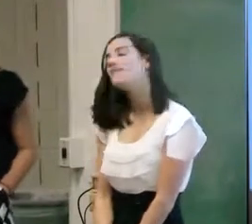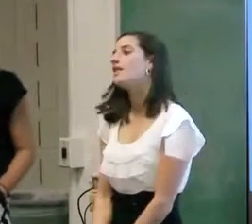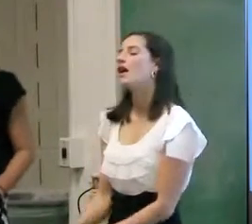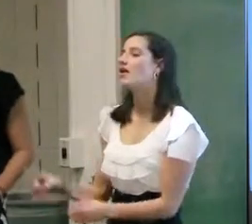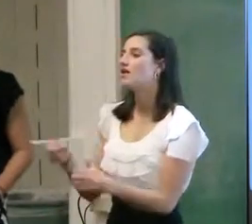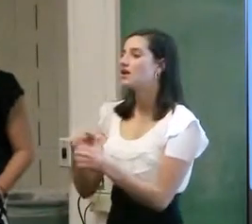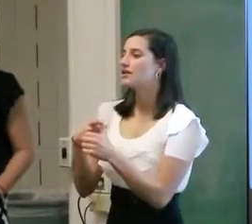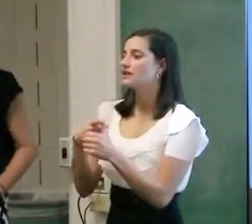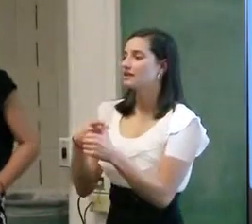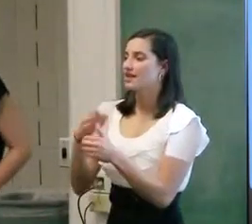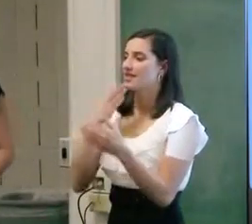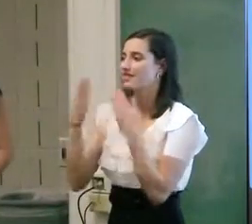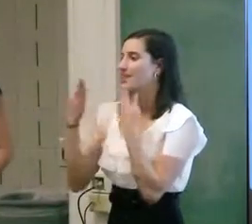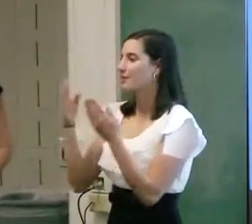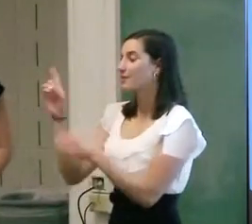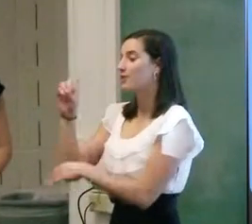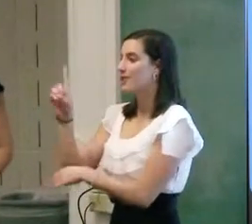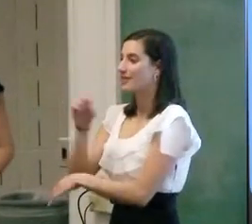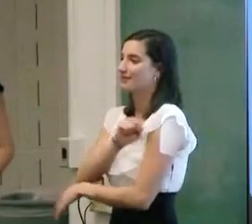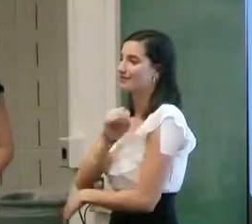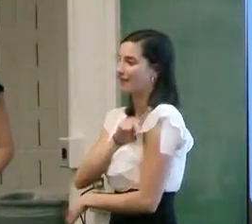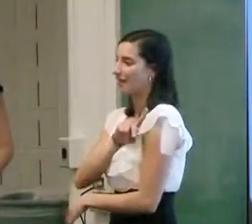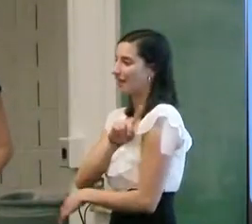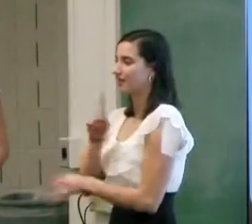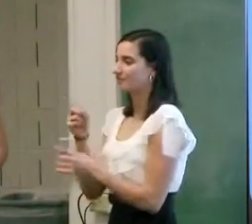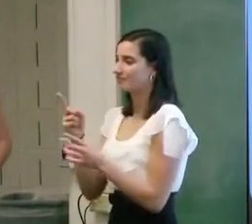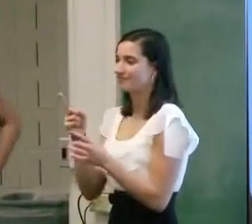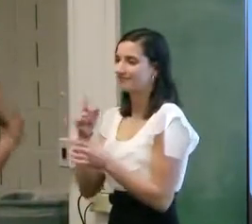Well, first I wanted to thank Dorothy and Sharon.